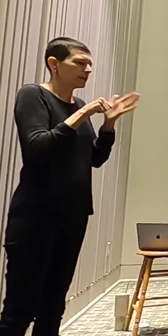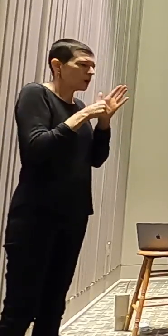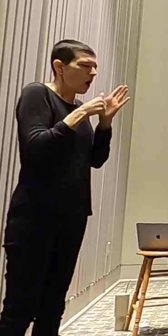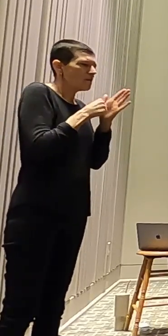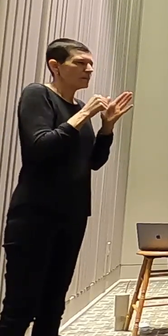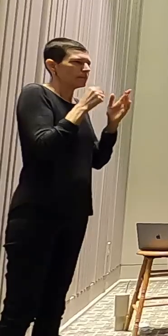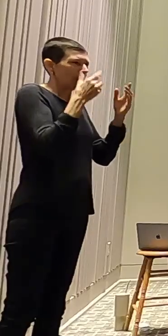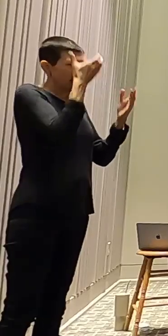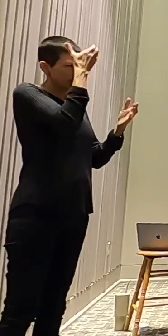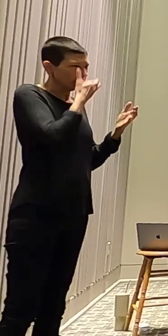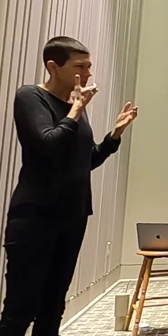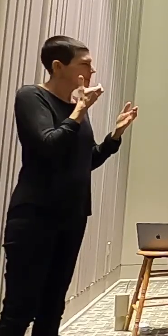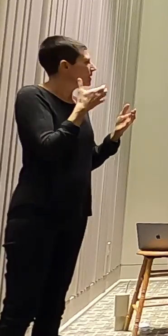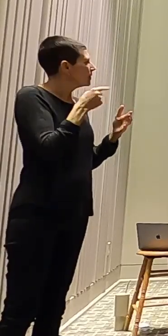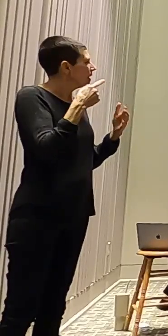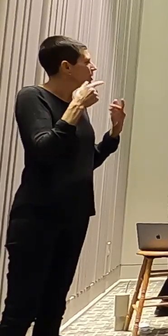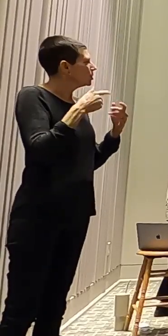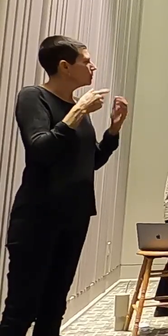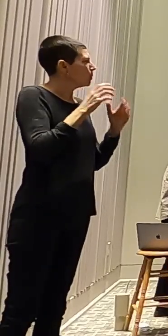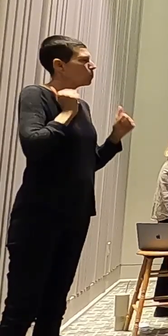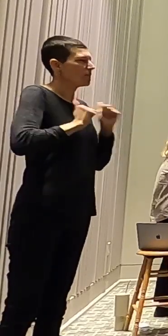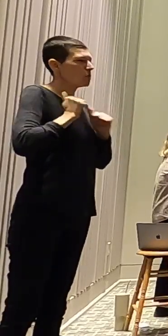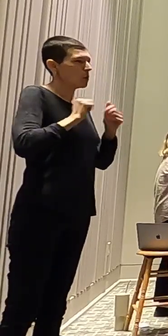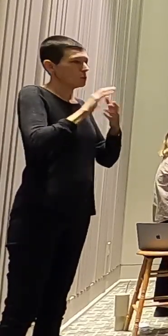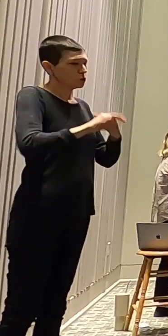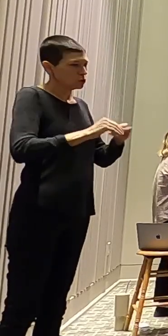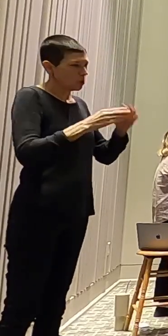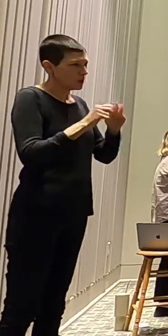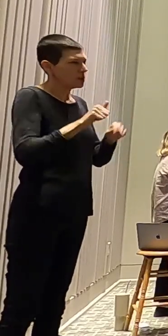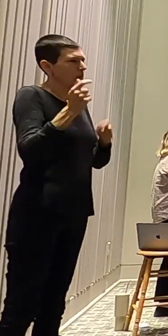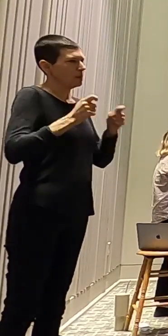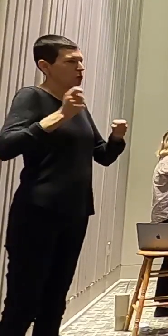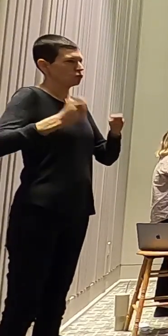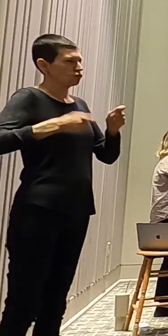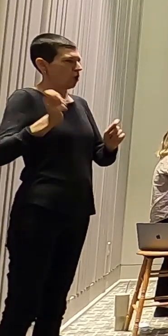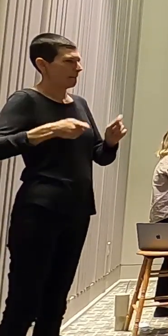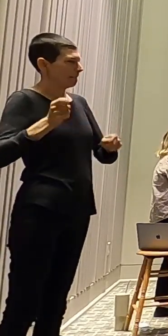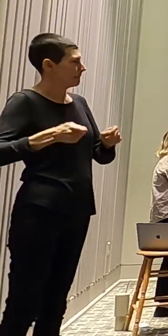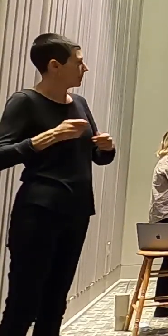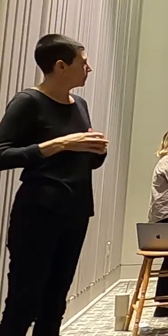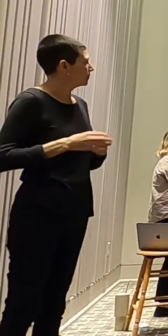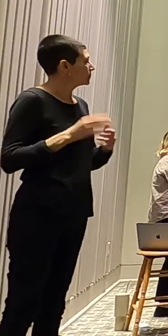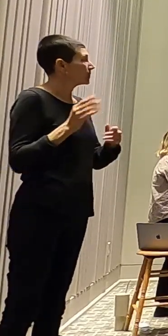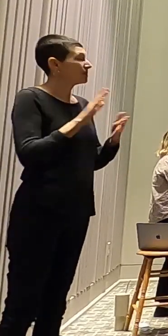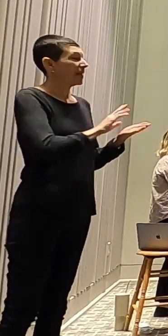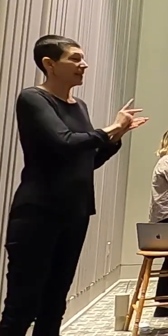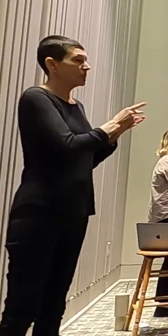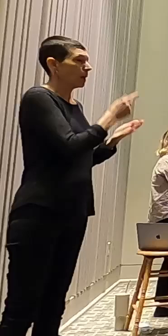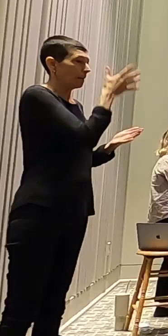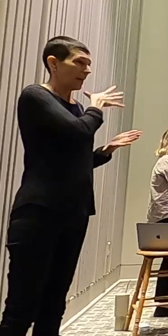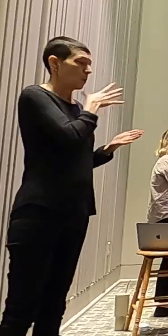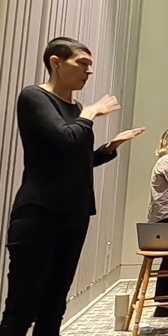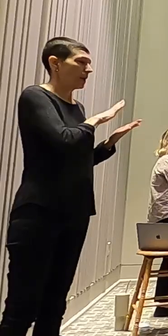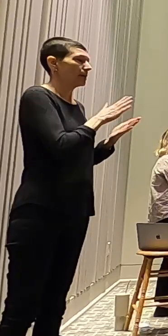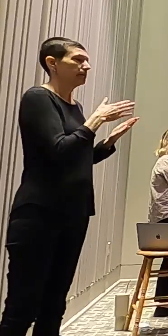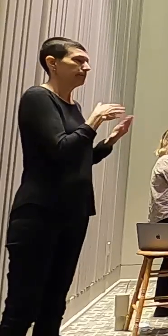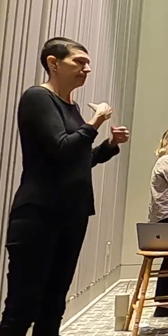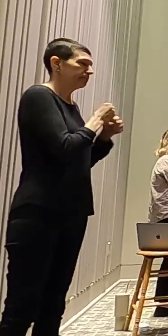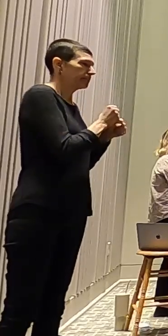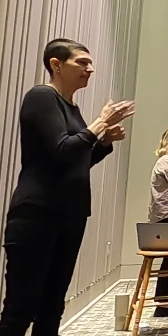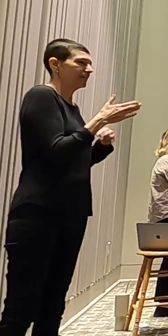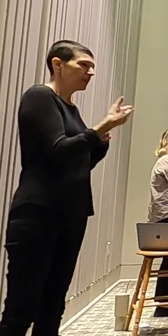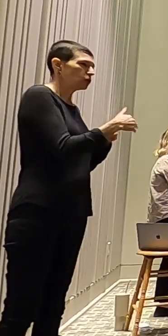depicting animal totems. They perform stories as others promote women. In an adobe kitchen, men and women prepare fish and